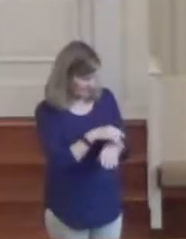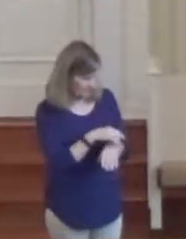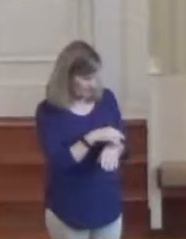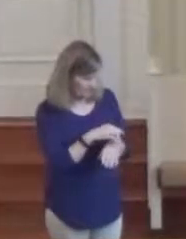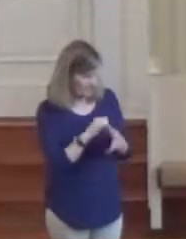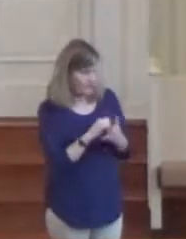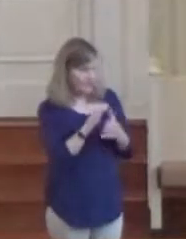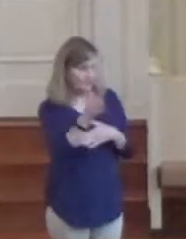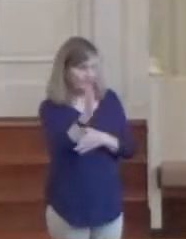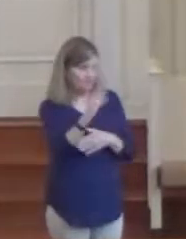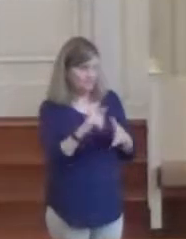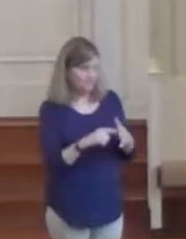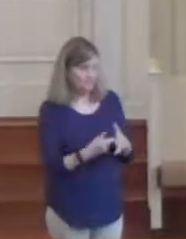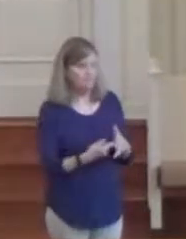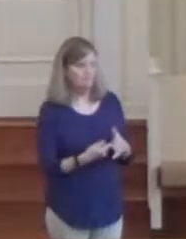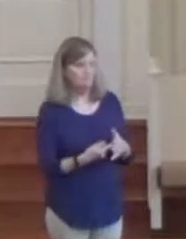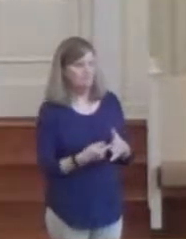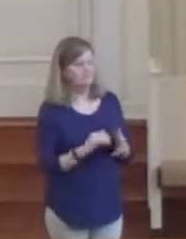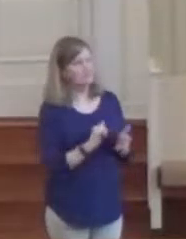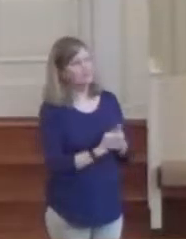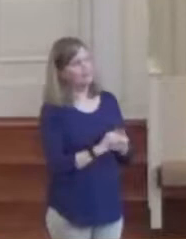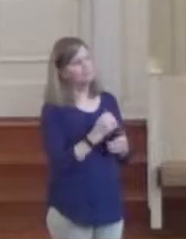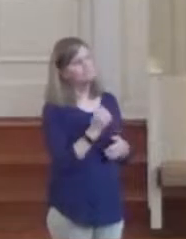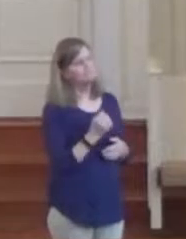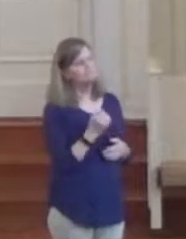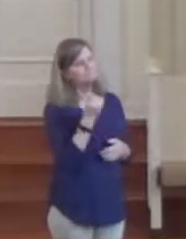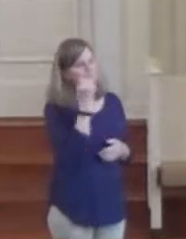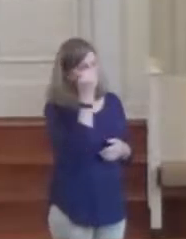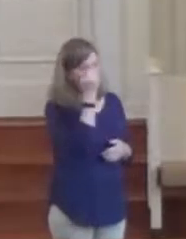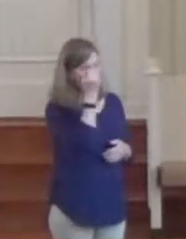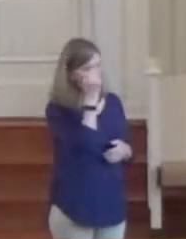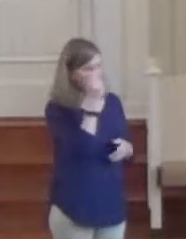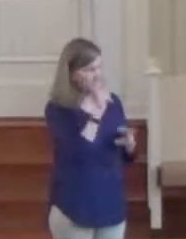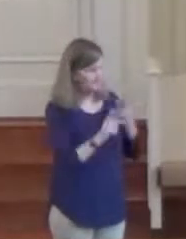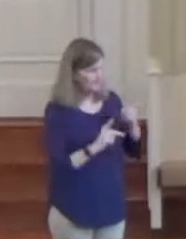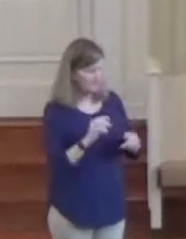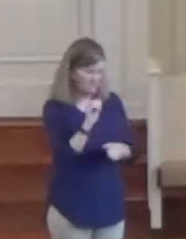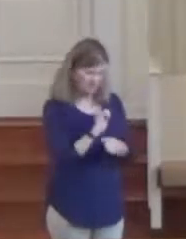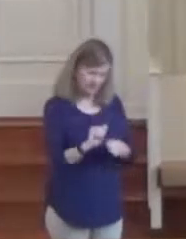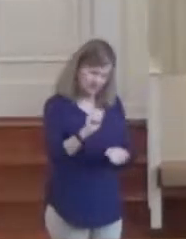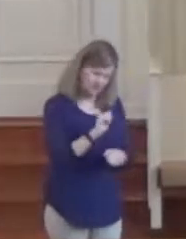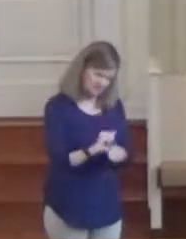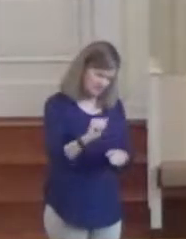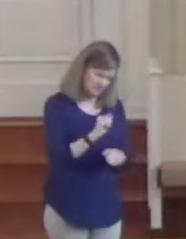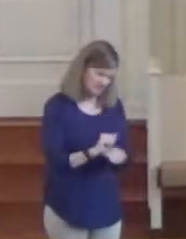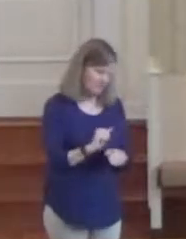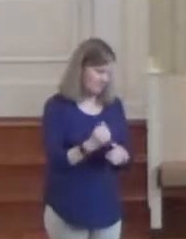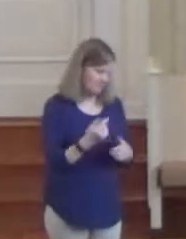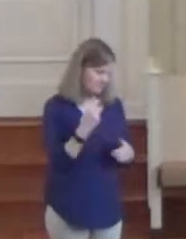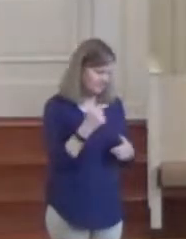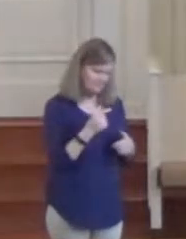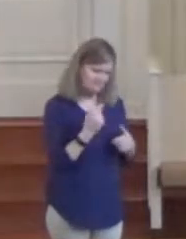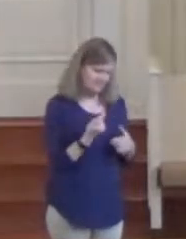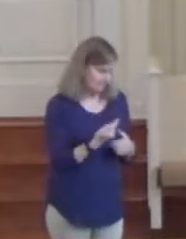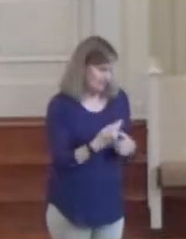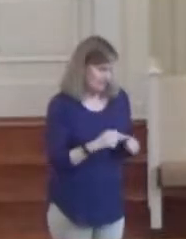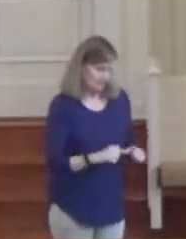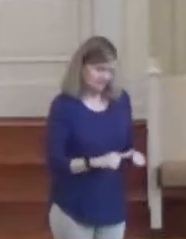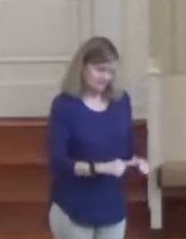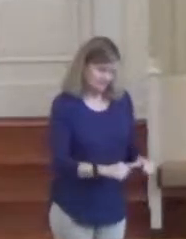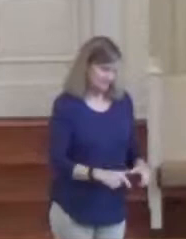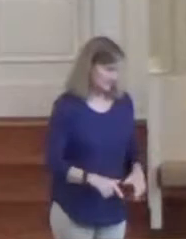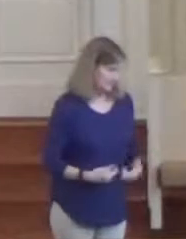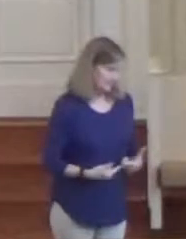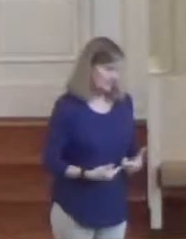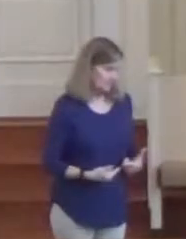make a lot of sense, because people would have been working so incredibly hard just to stay alive. But the